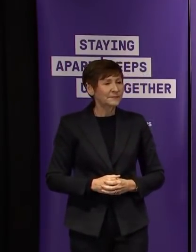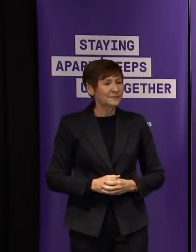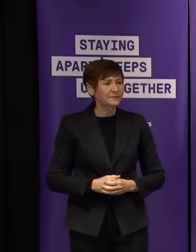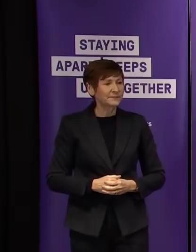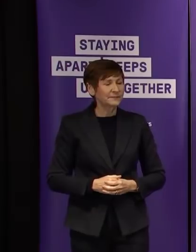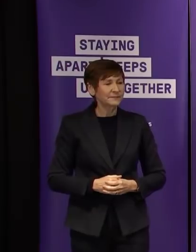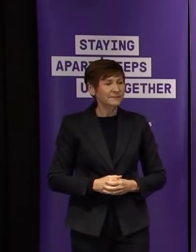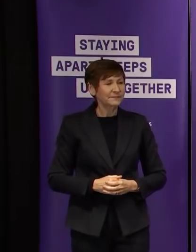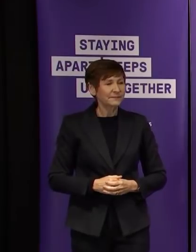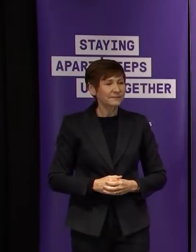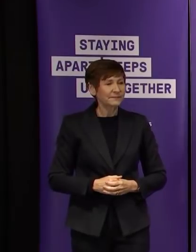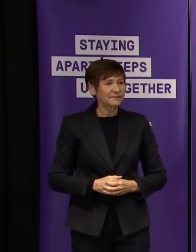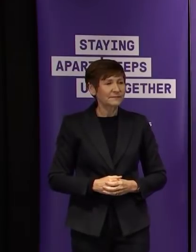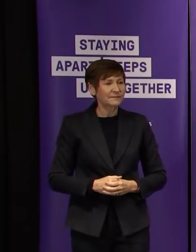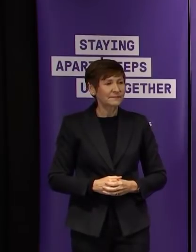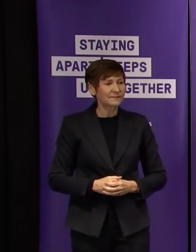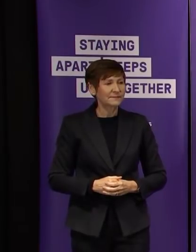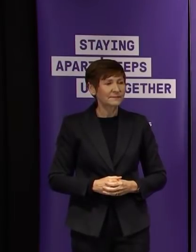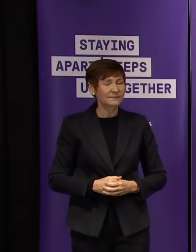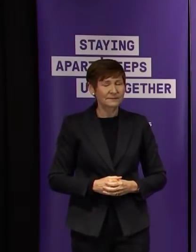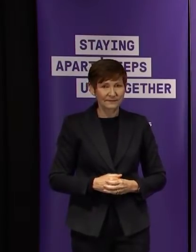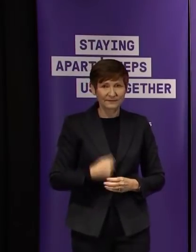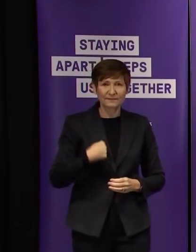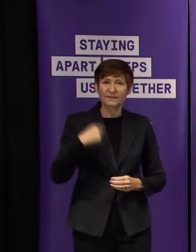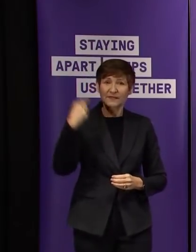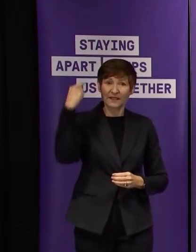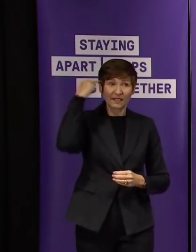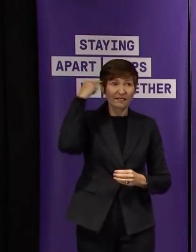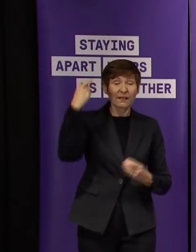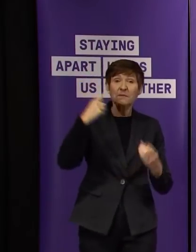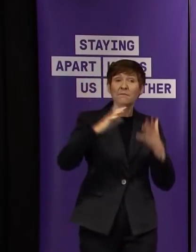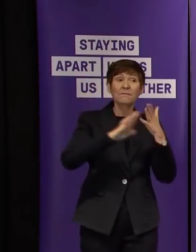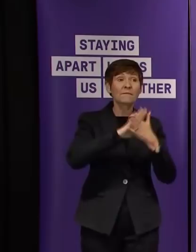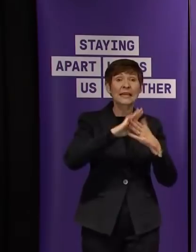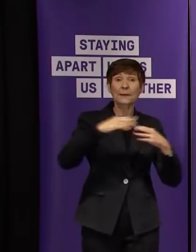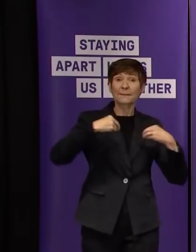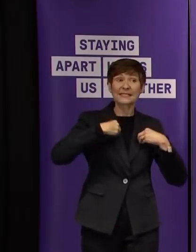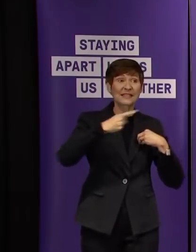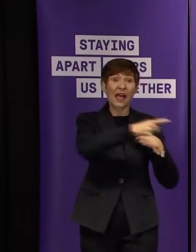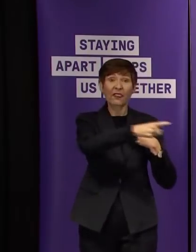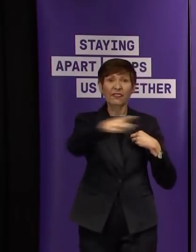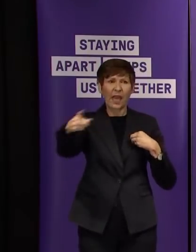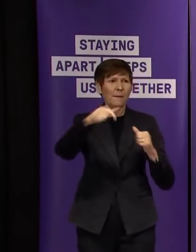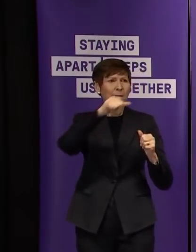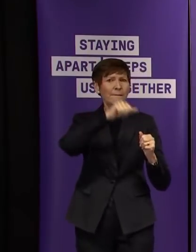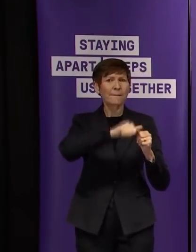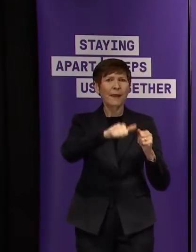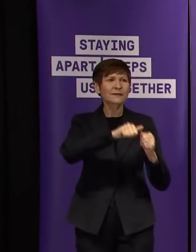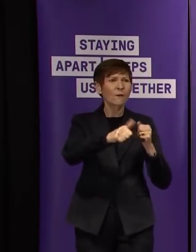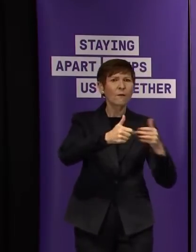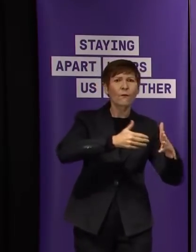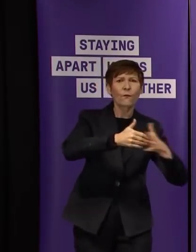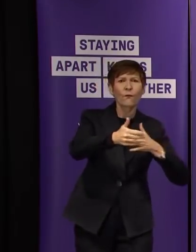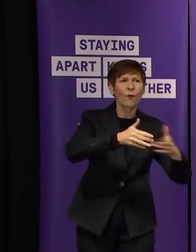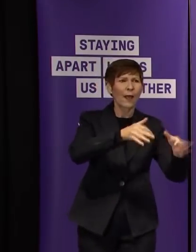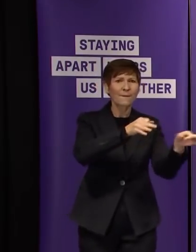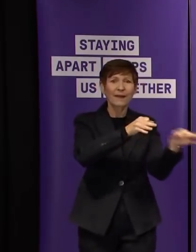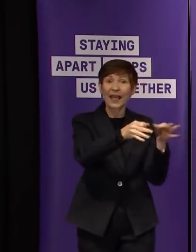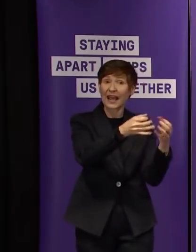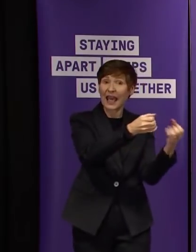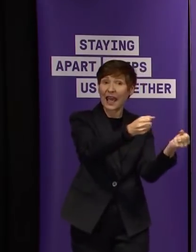opposed to contact tracing being more productive? Well, I think it's a combination of everything. It's absolutely contact tracing and the timeliness of that, because